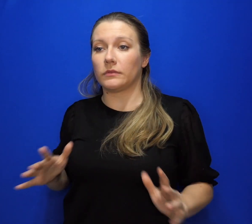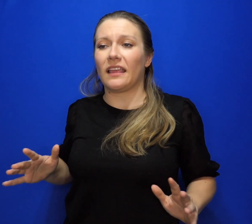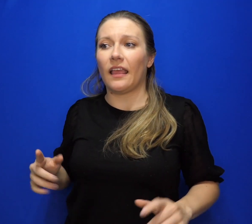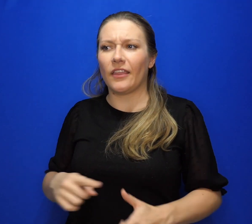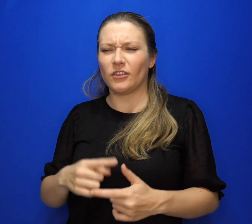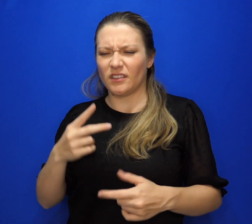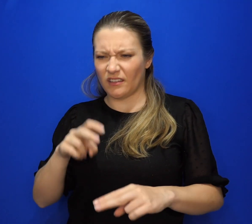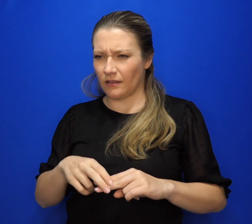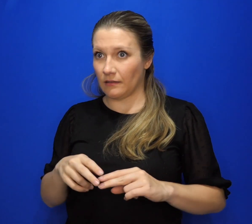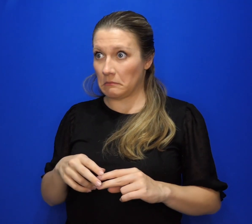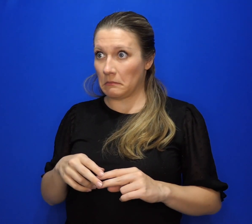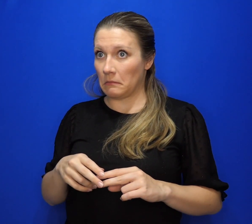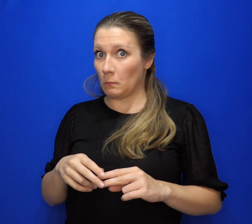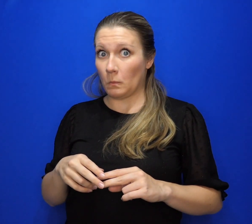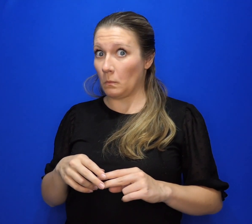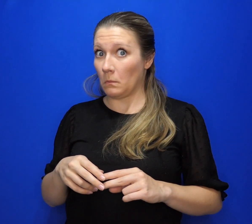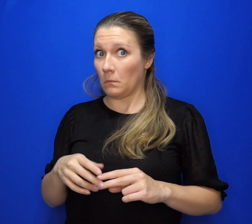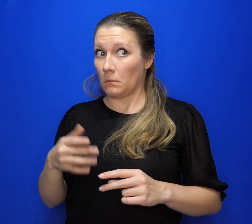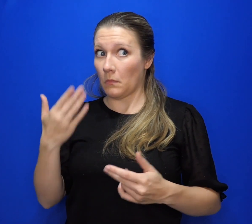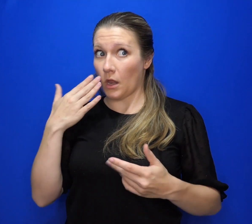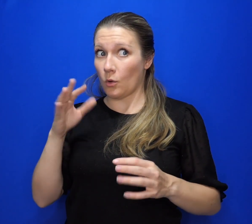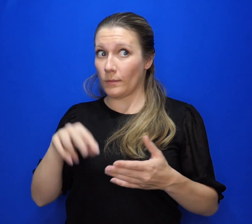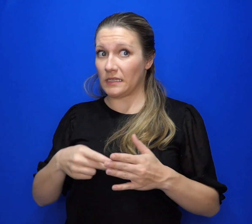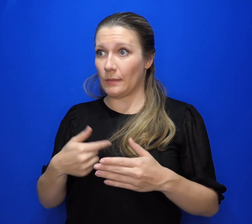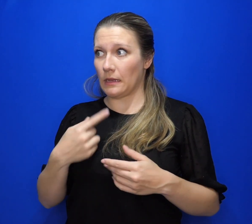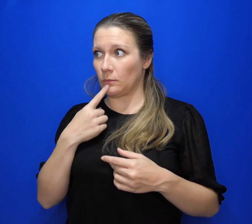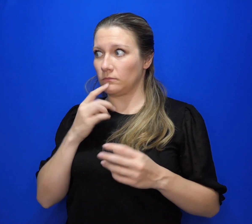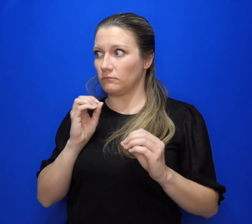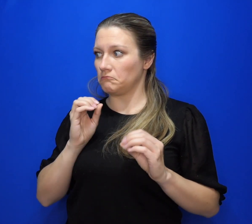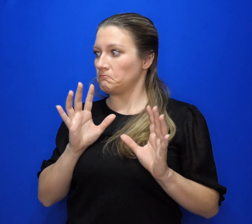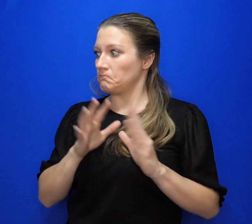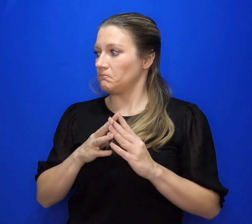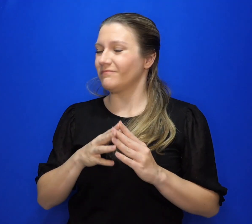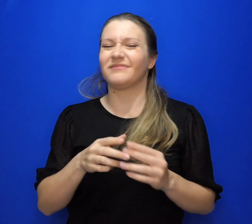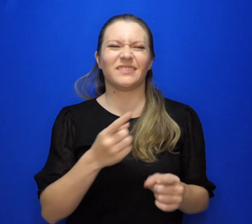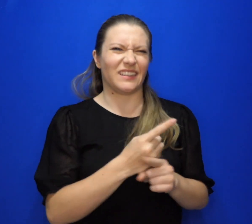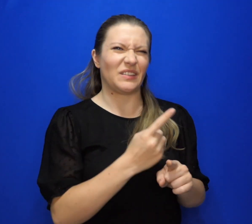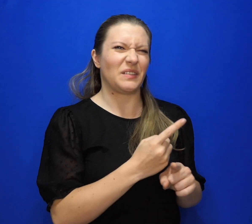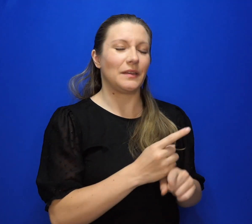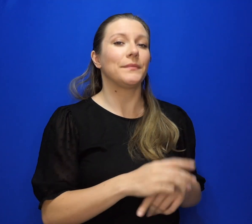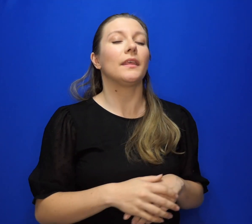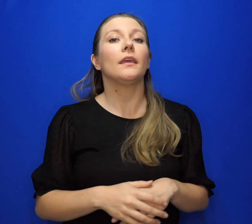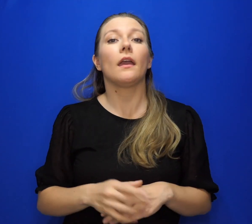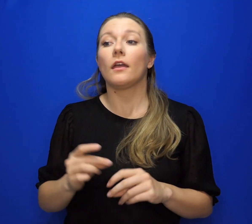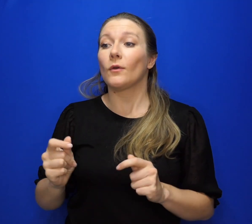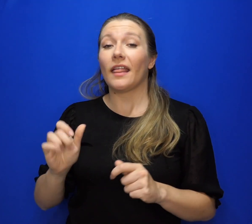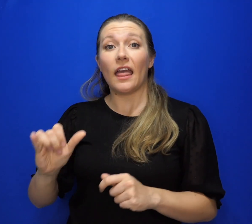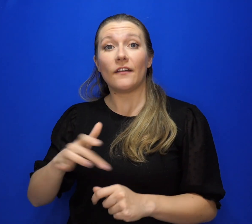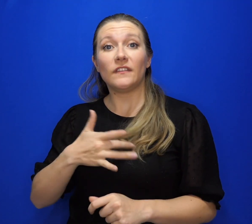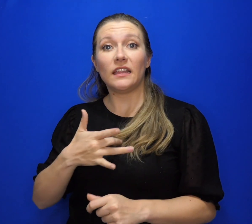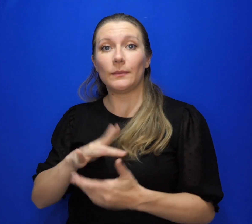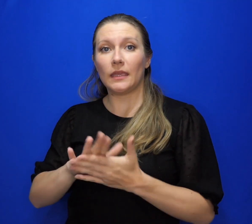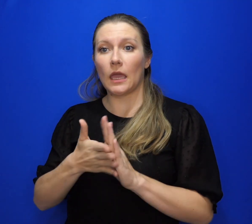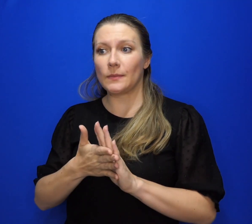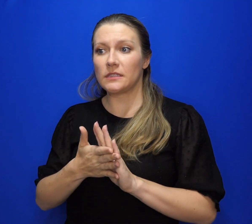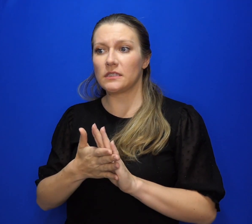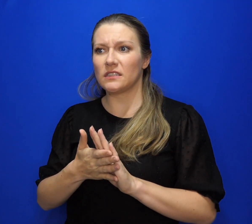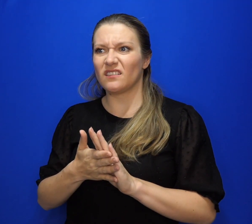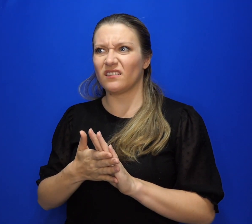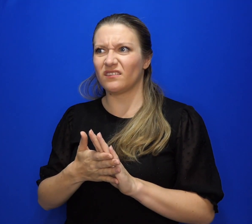means, but I don't want to say anything. What? I don't want to say anything. Right. And then quickly that feeling can turn into animosity. You're like, why are they talking to me in ways I don't understand?